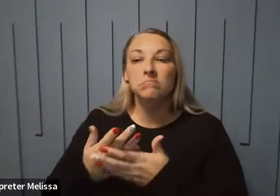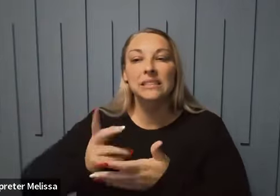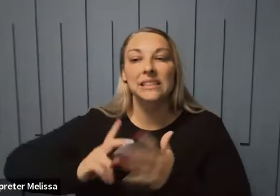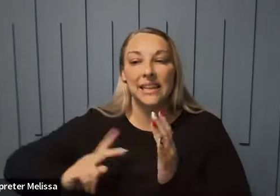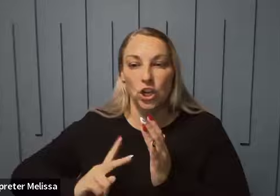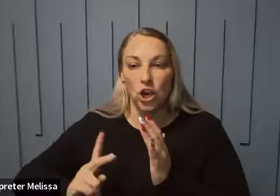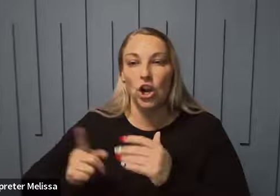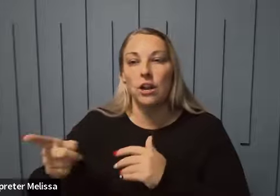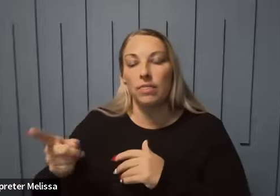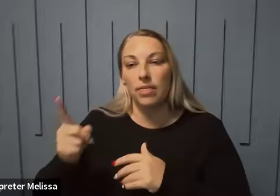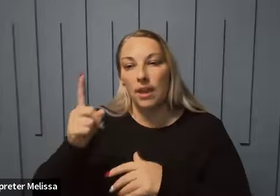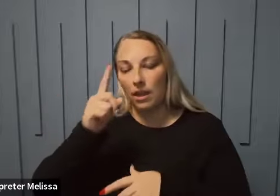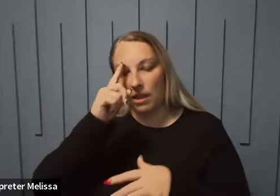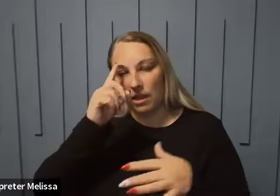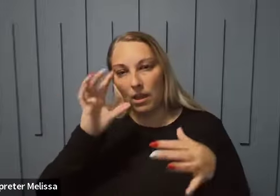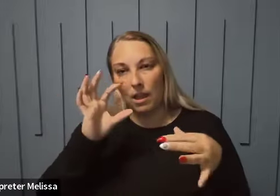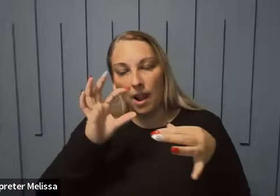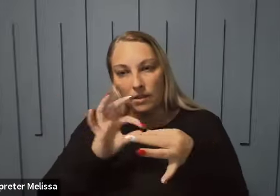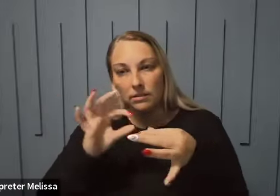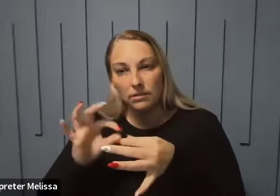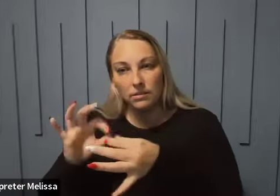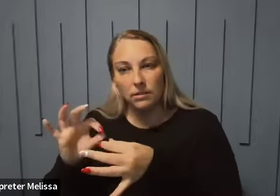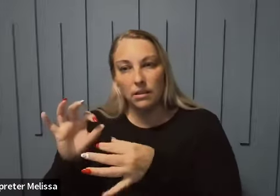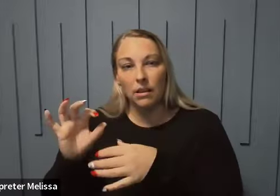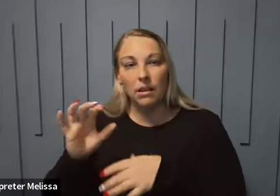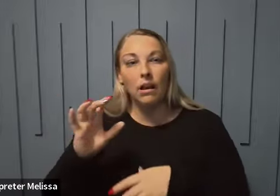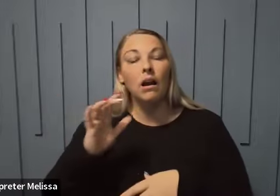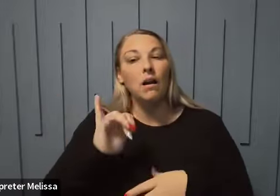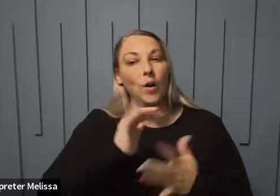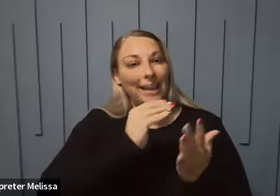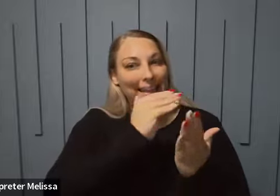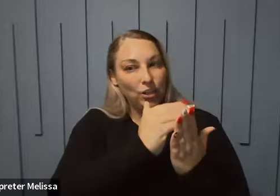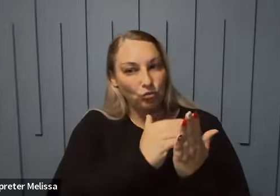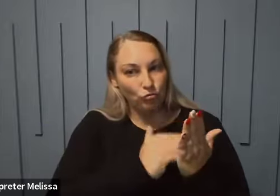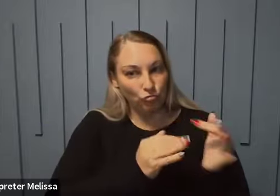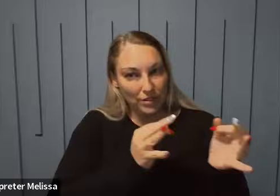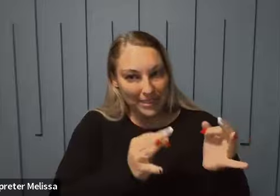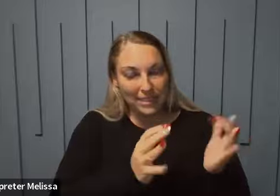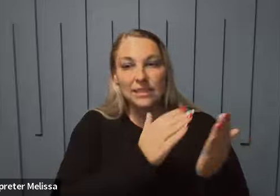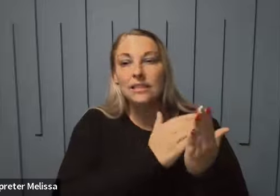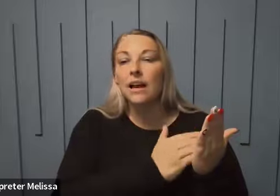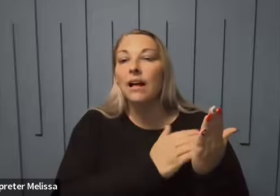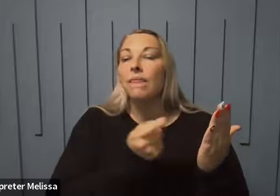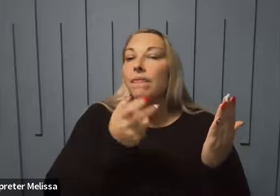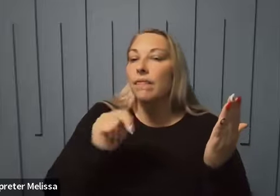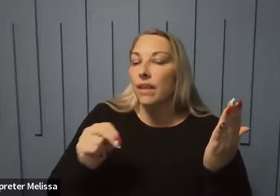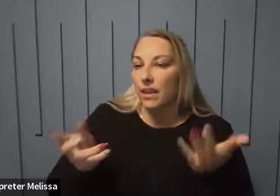preschool, when they started connecting his knowledge of the word ingredients in its primary form, and then he's asked to learn how to read and write